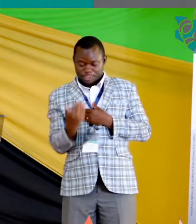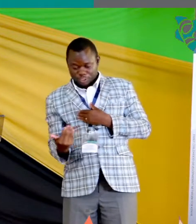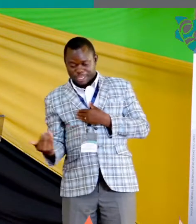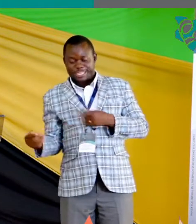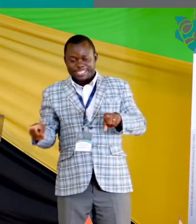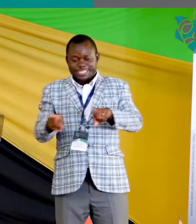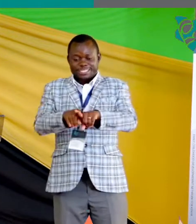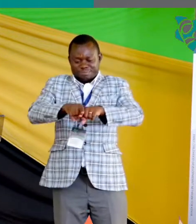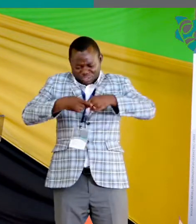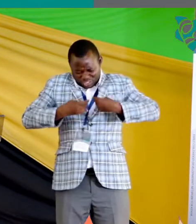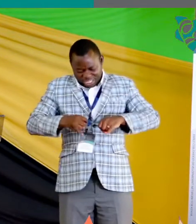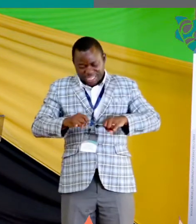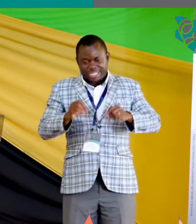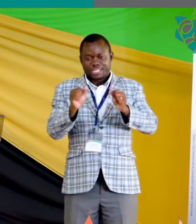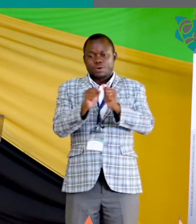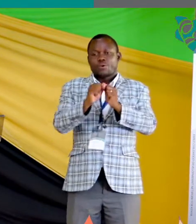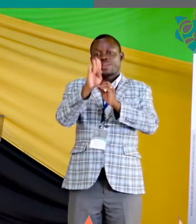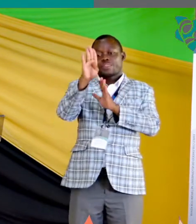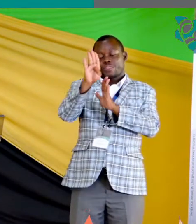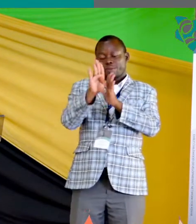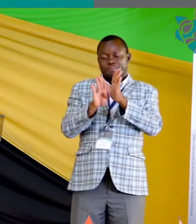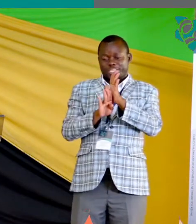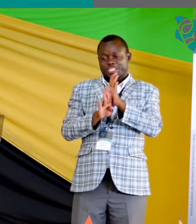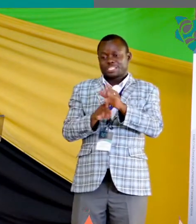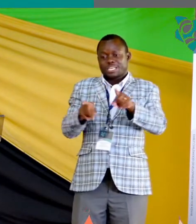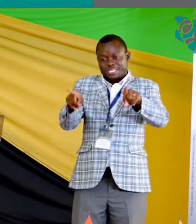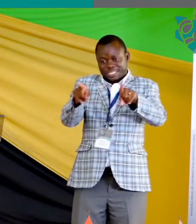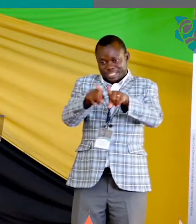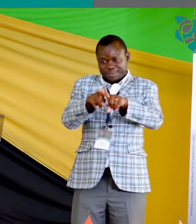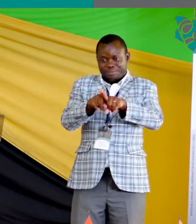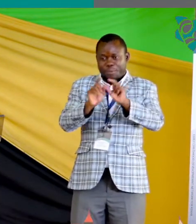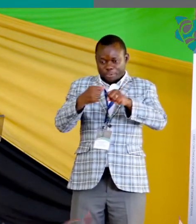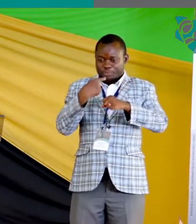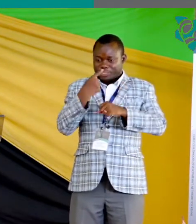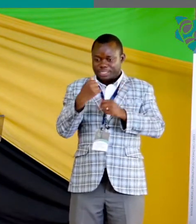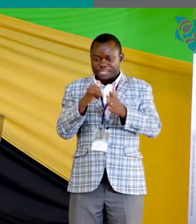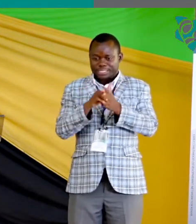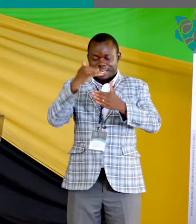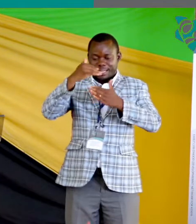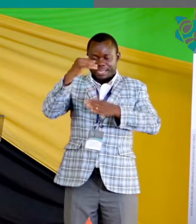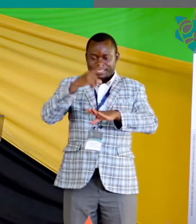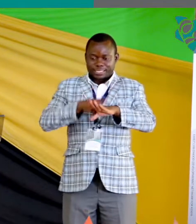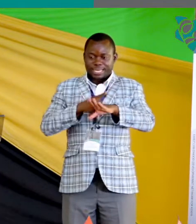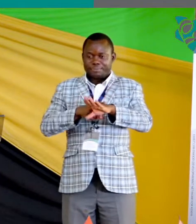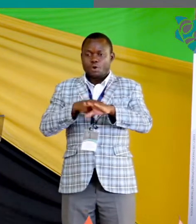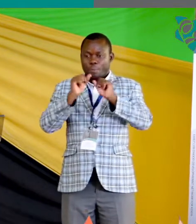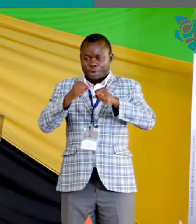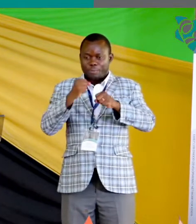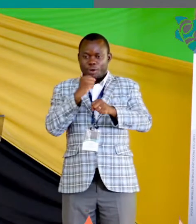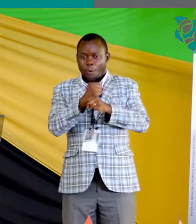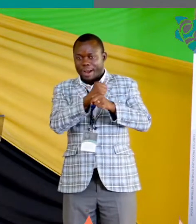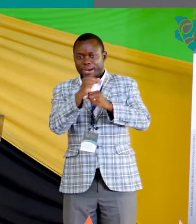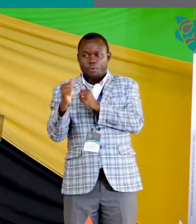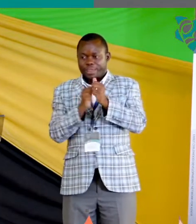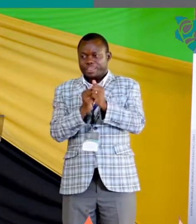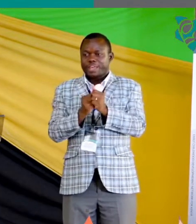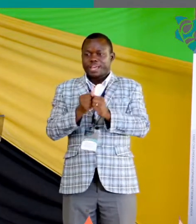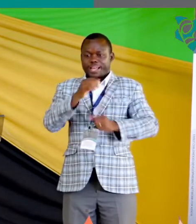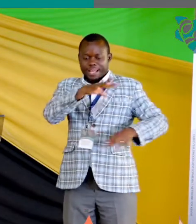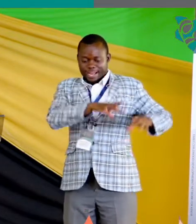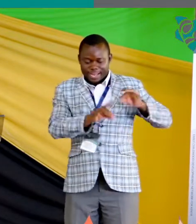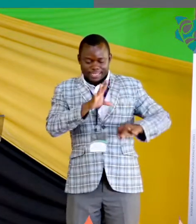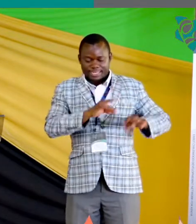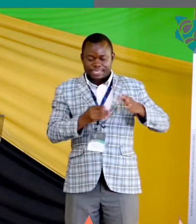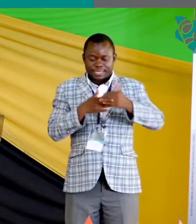still struggling with budgets. And probably what I would recommend to this conference is that next time, let's also engage our elected readers, especially the